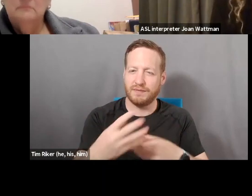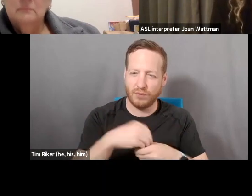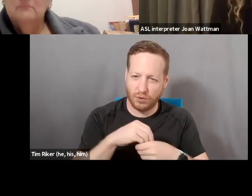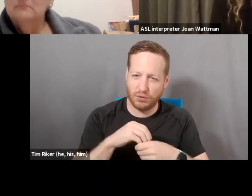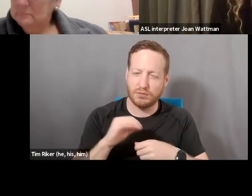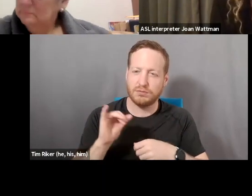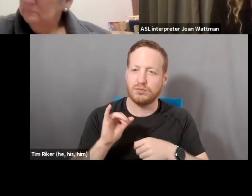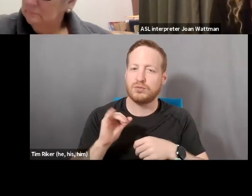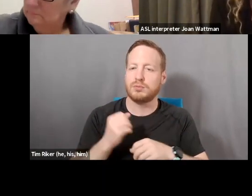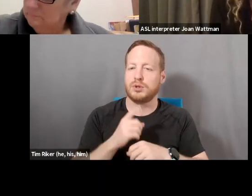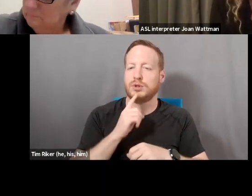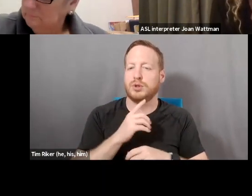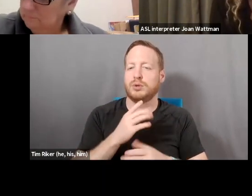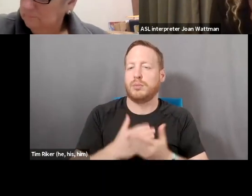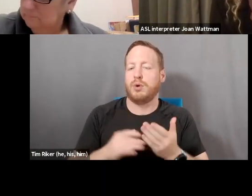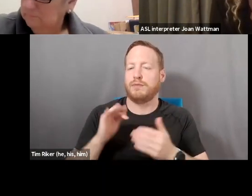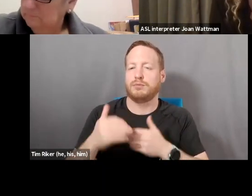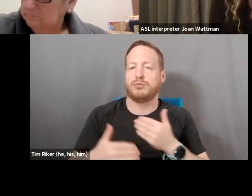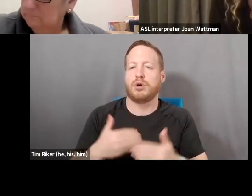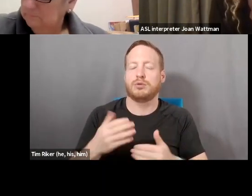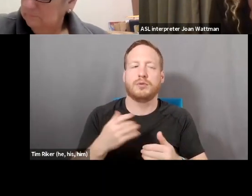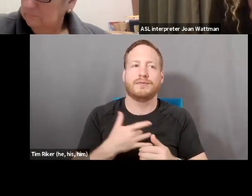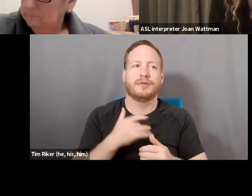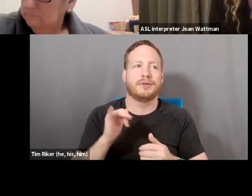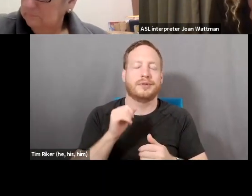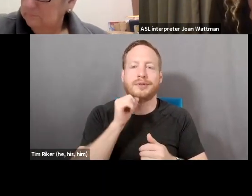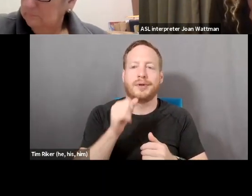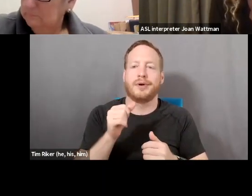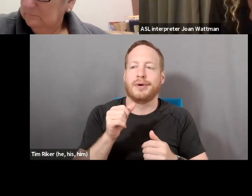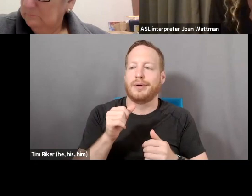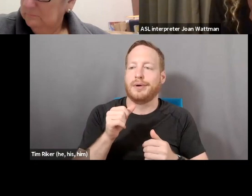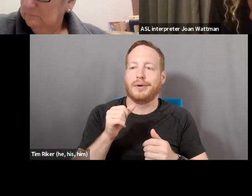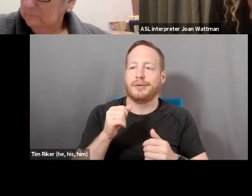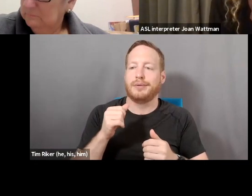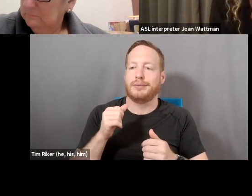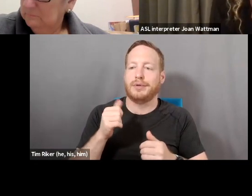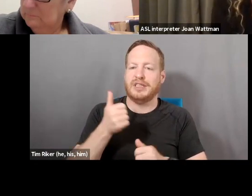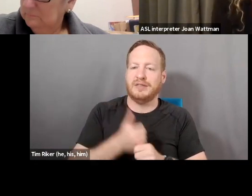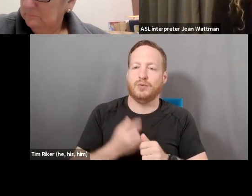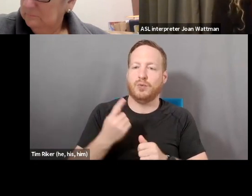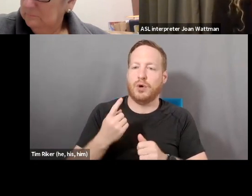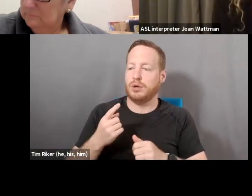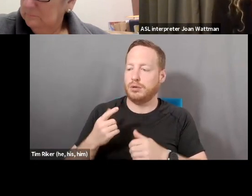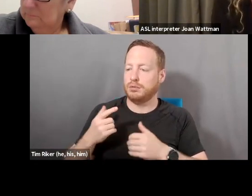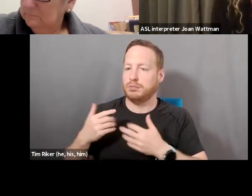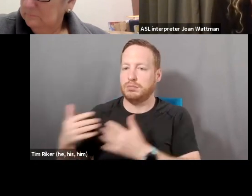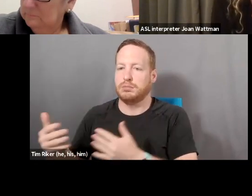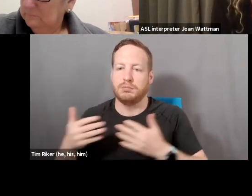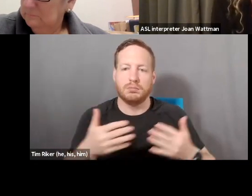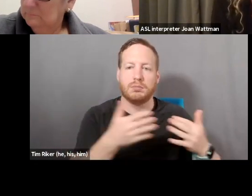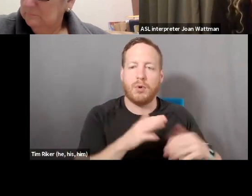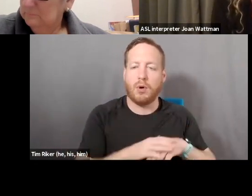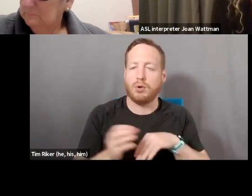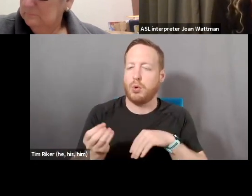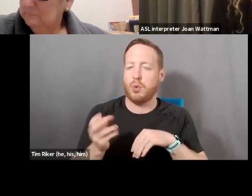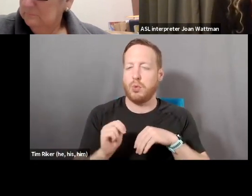Tri-County to have them involved to make sure they're part of the process. I don't want to feel like we're excluding